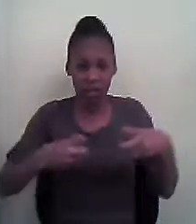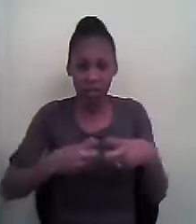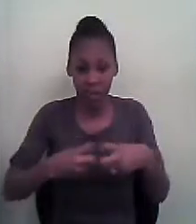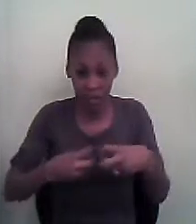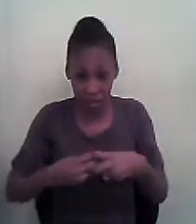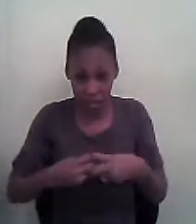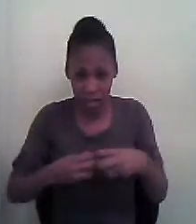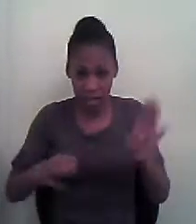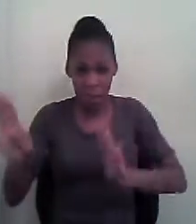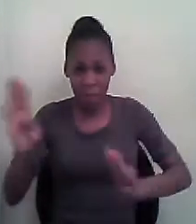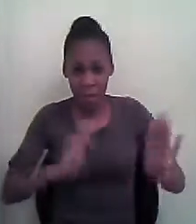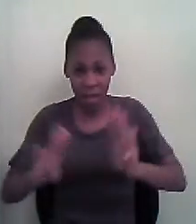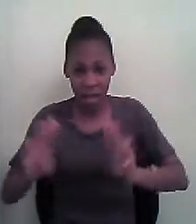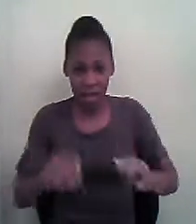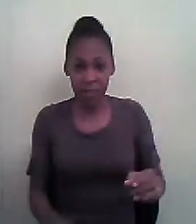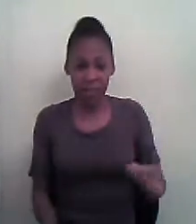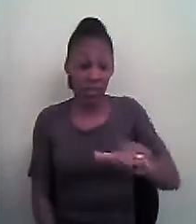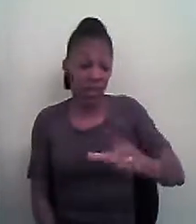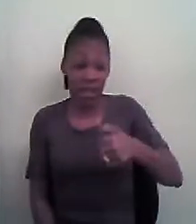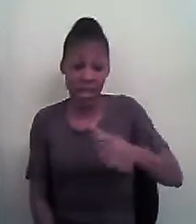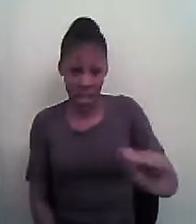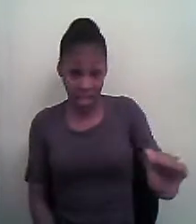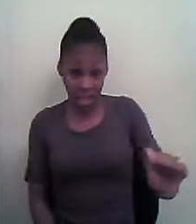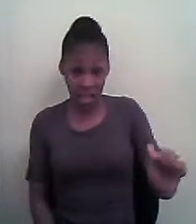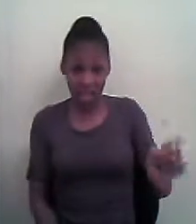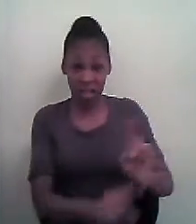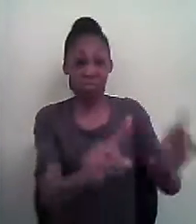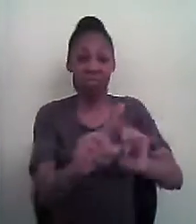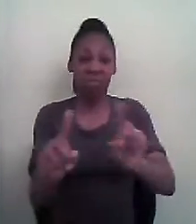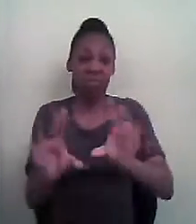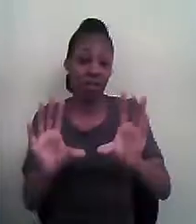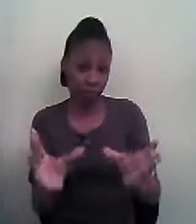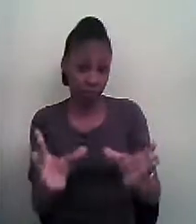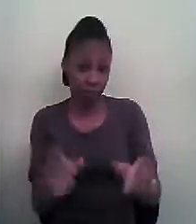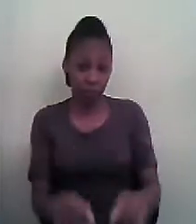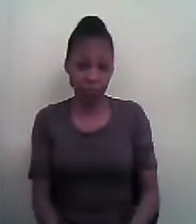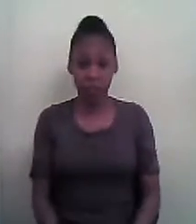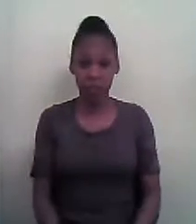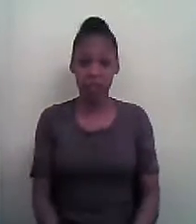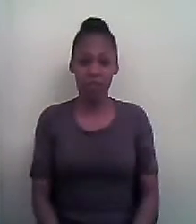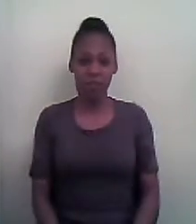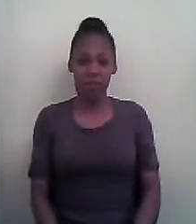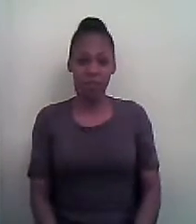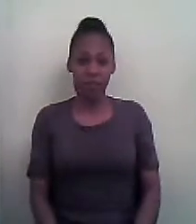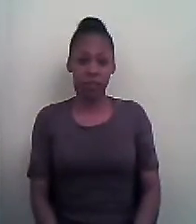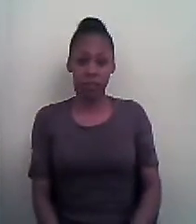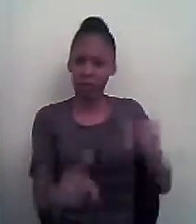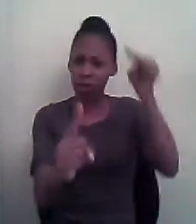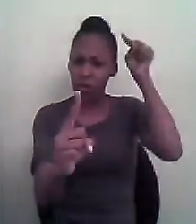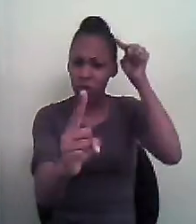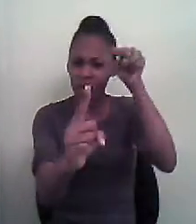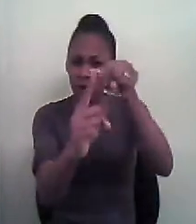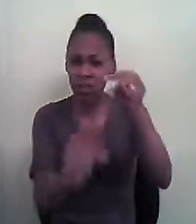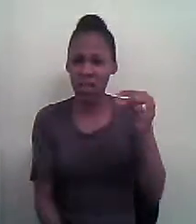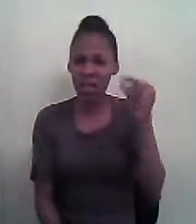school or middle school students. The key is to think about your reading and writing assignments as